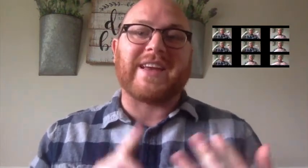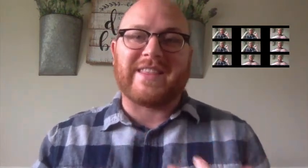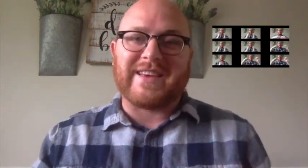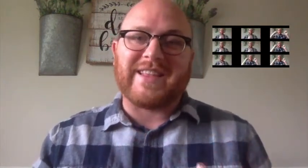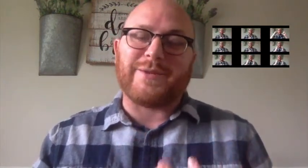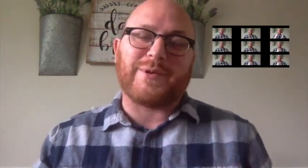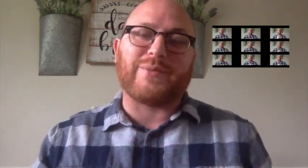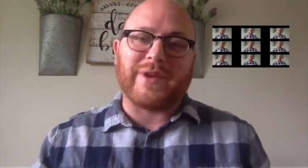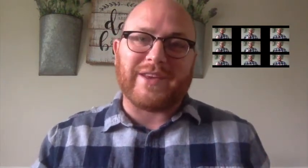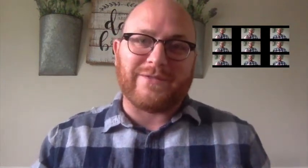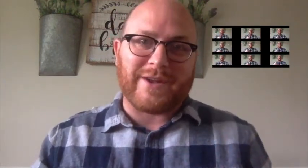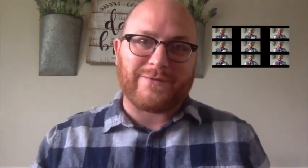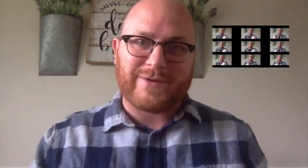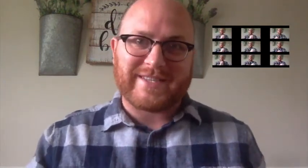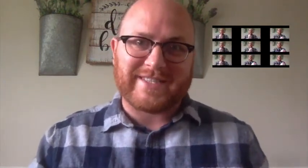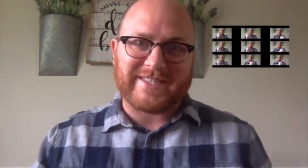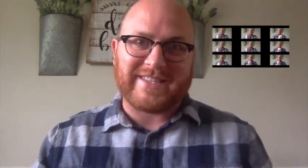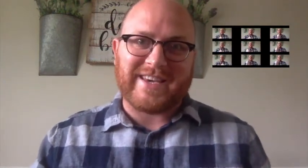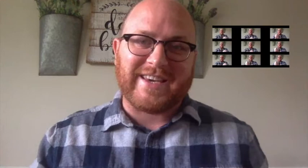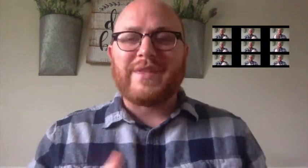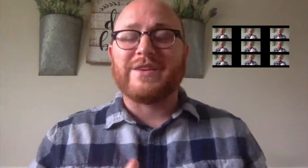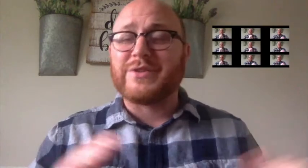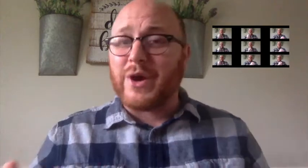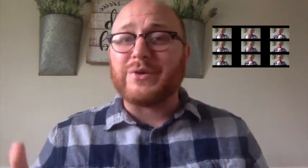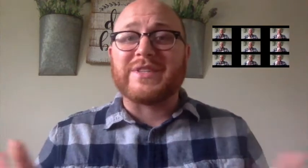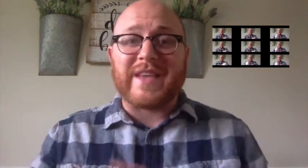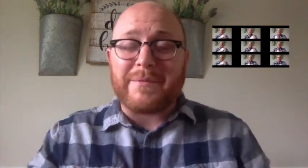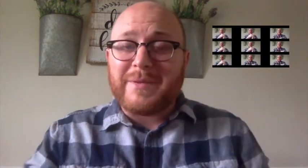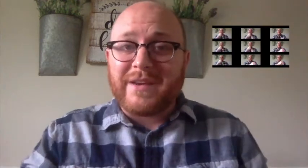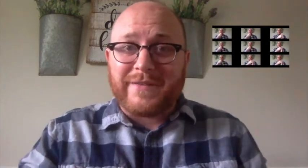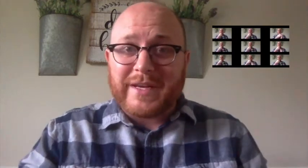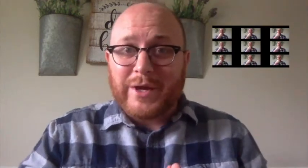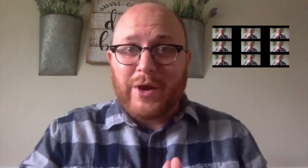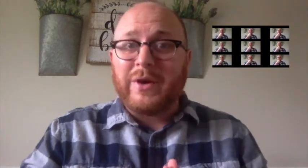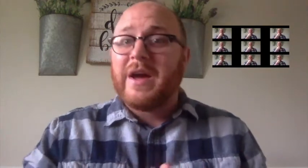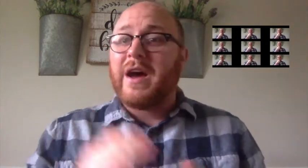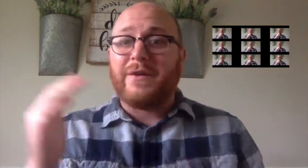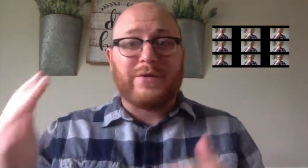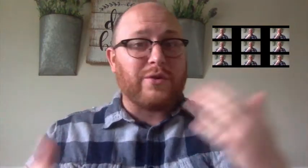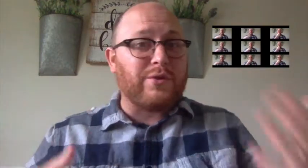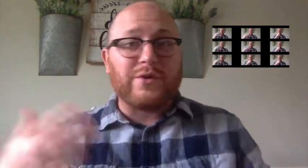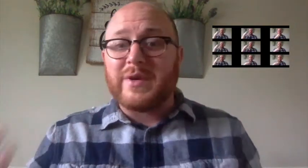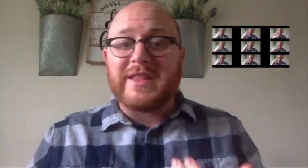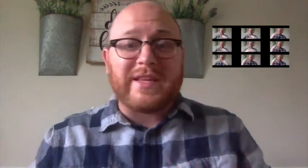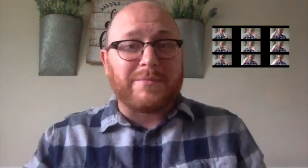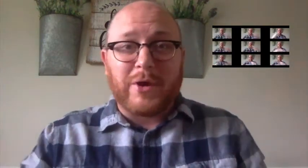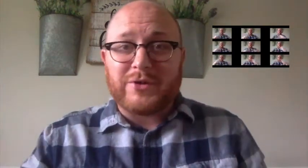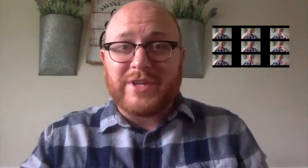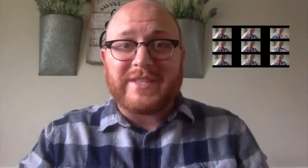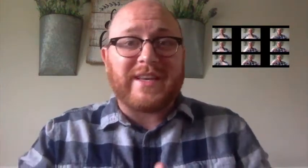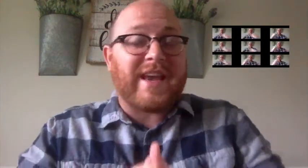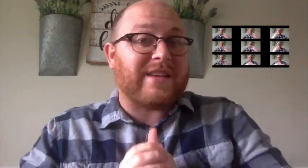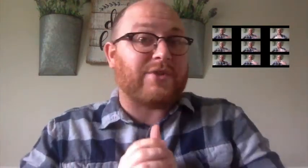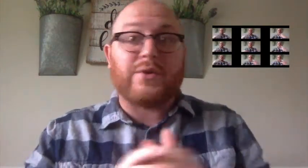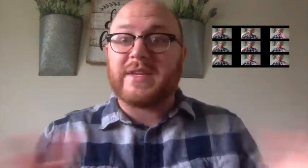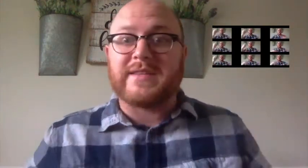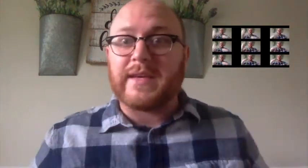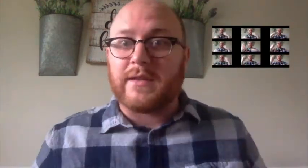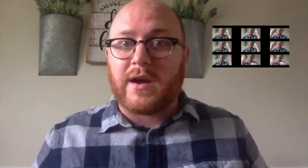think that'll be really fun for us to see. So send me a video of you doing these motions, and you can sing along if you